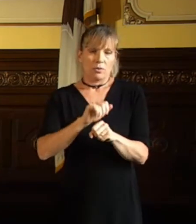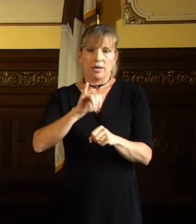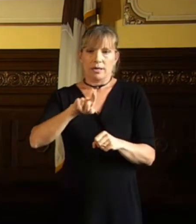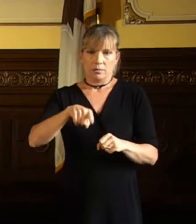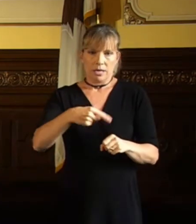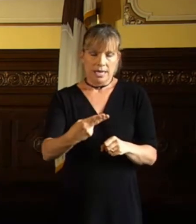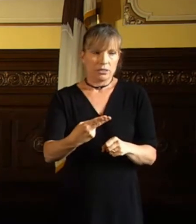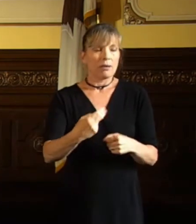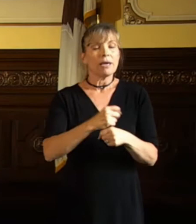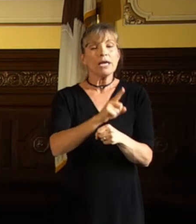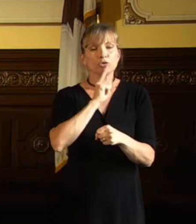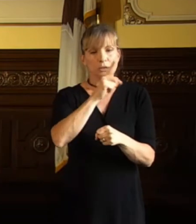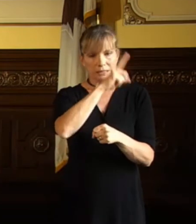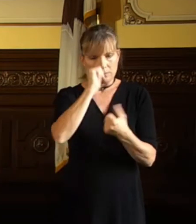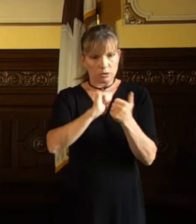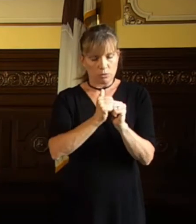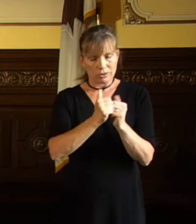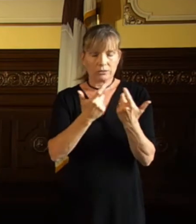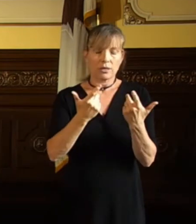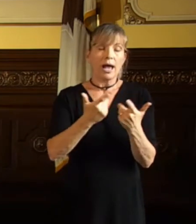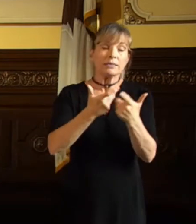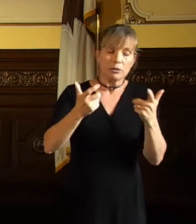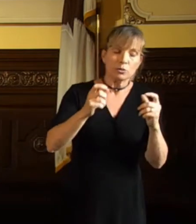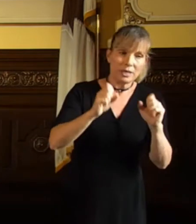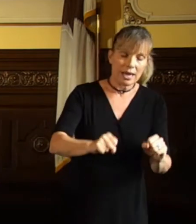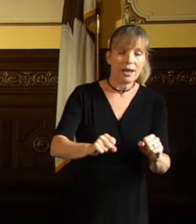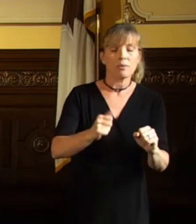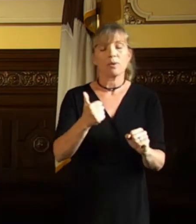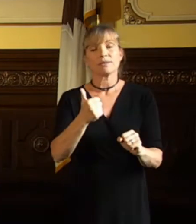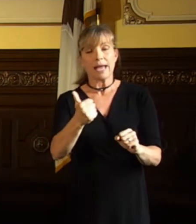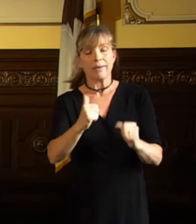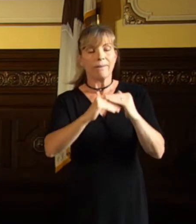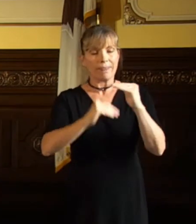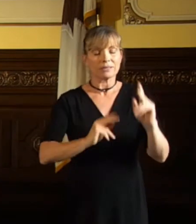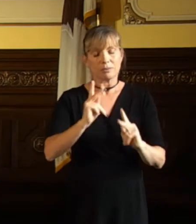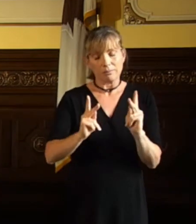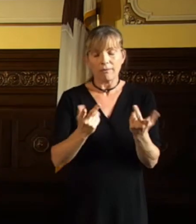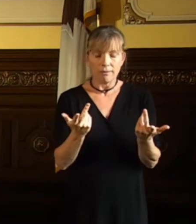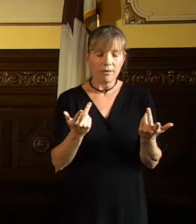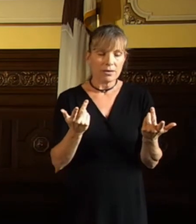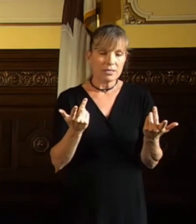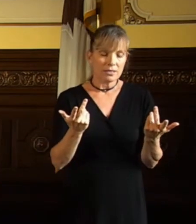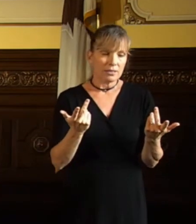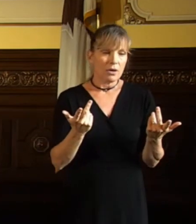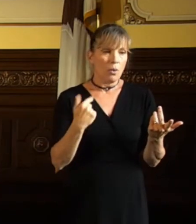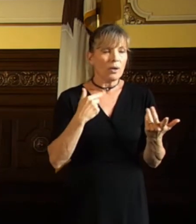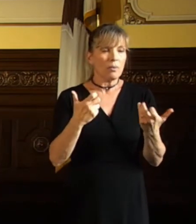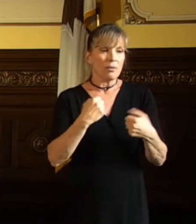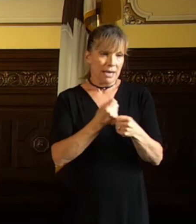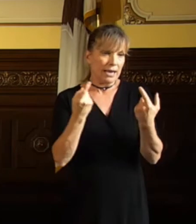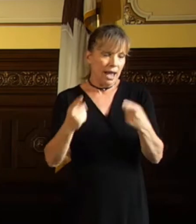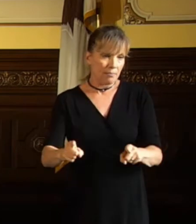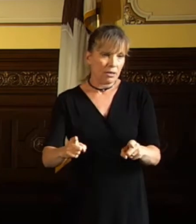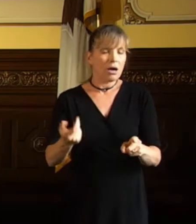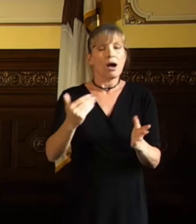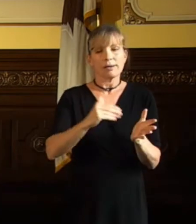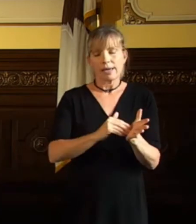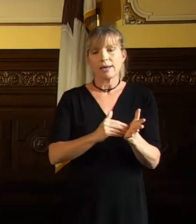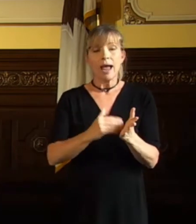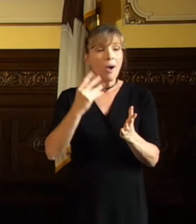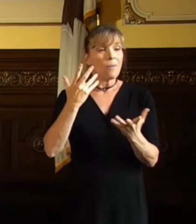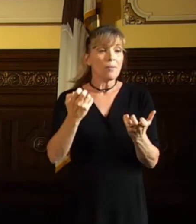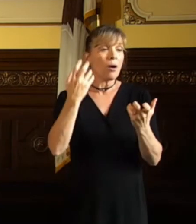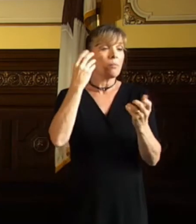to make sure that summer sports, to the extent we can do it with 10 or fewer people, that we want to make that happen. Again, more